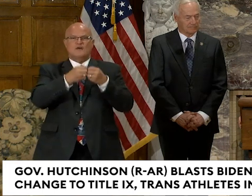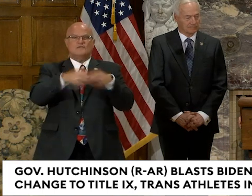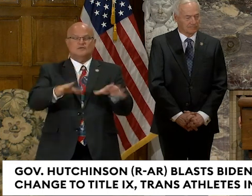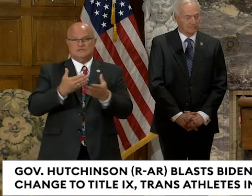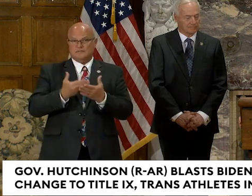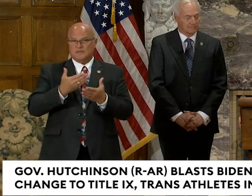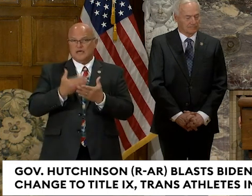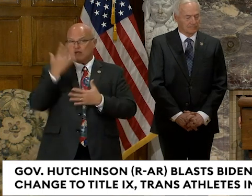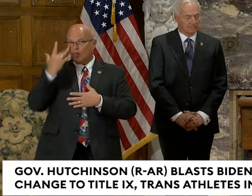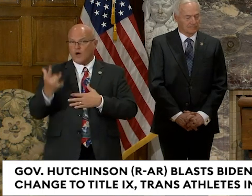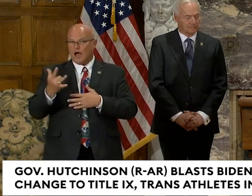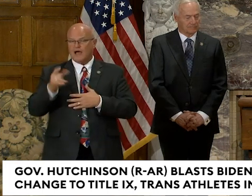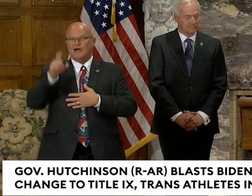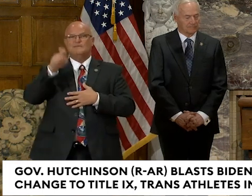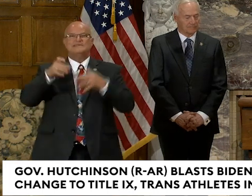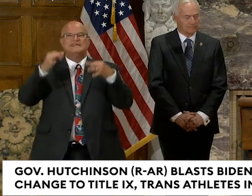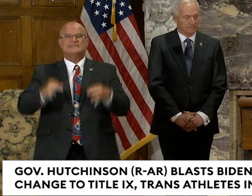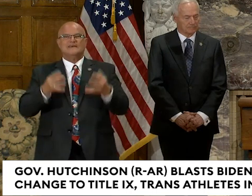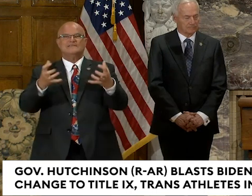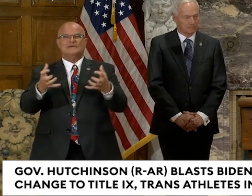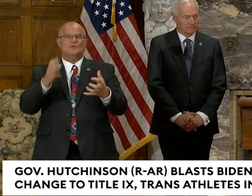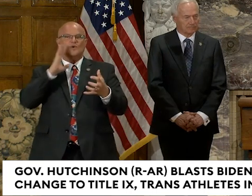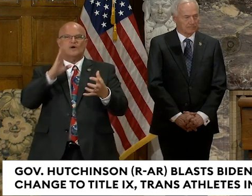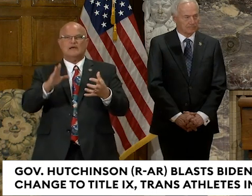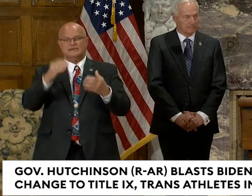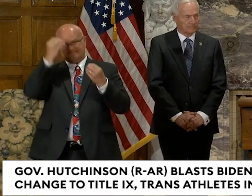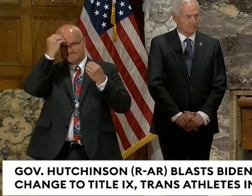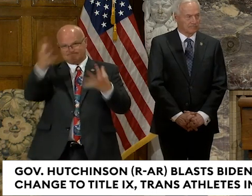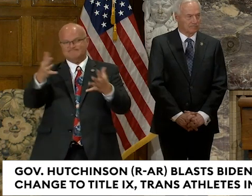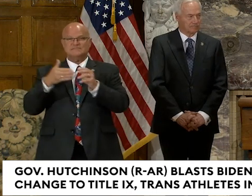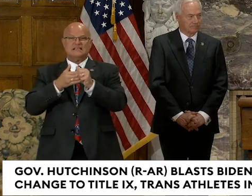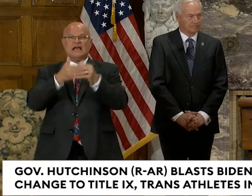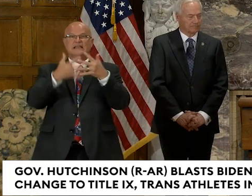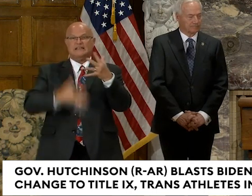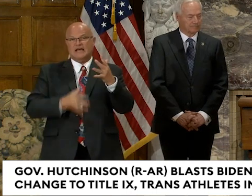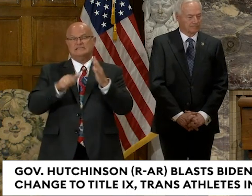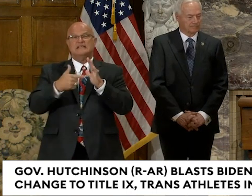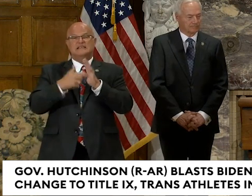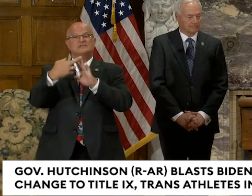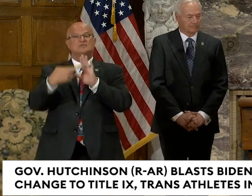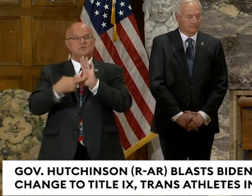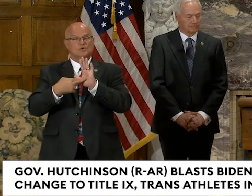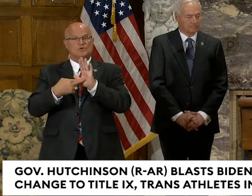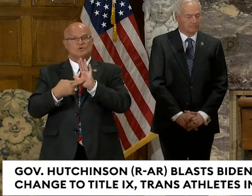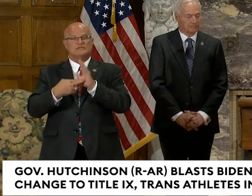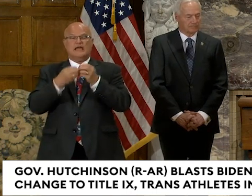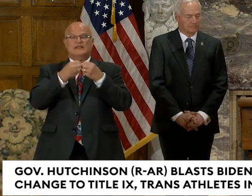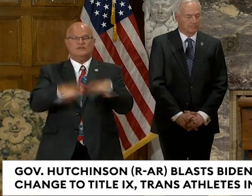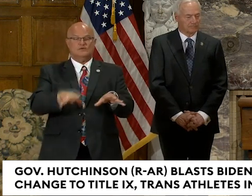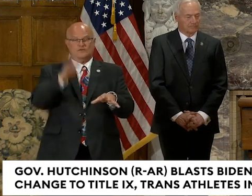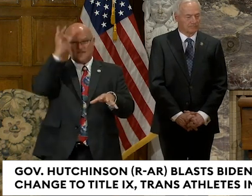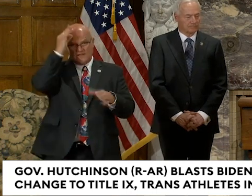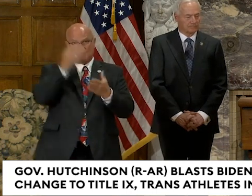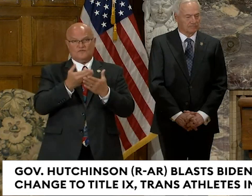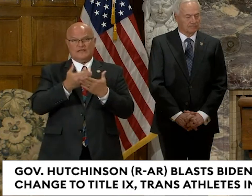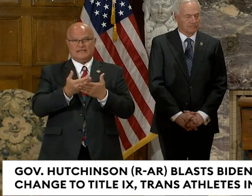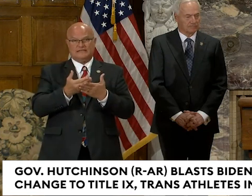losing funds. Now we must decide whether or not they are going to adhere to these guidelines, this proposed rule, and lose that funding or